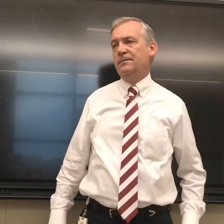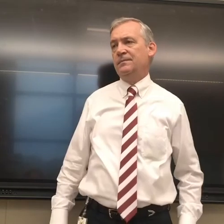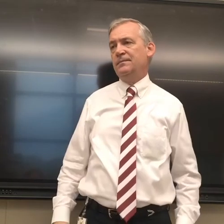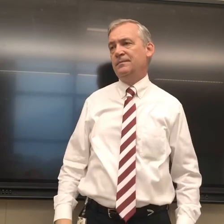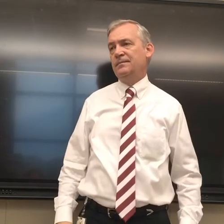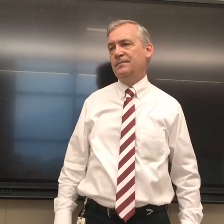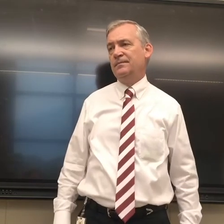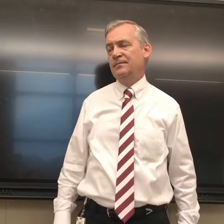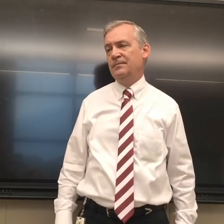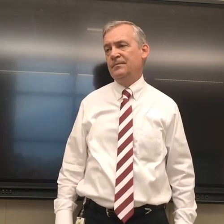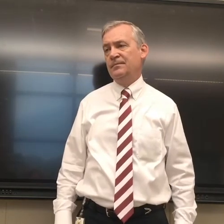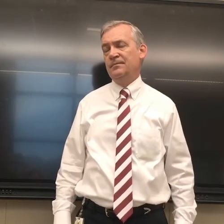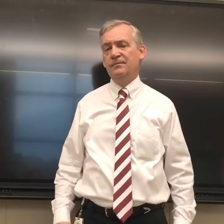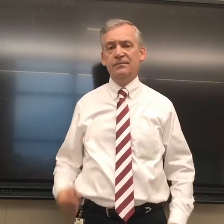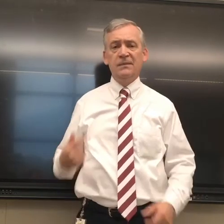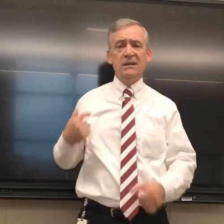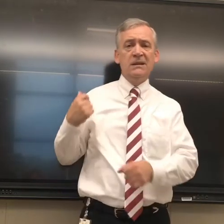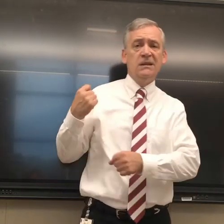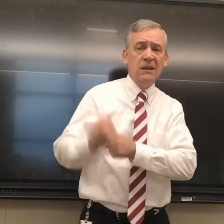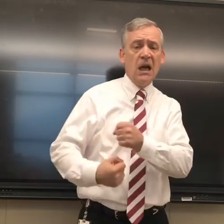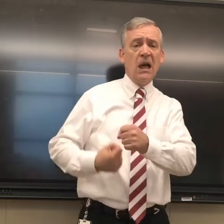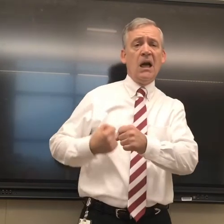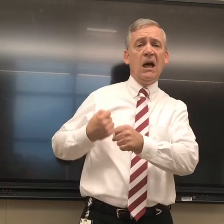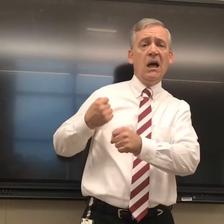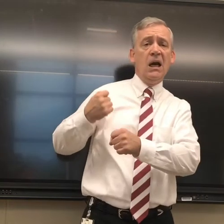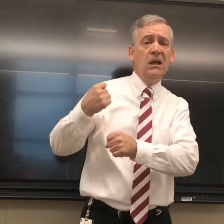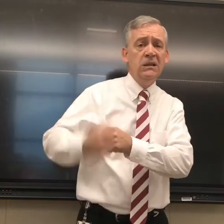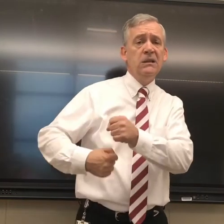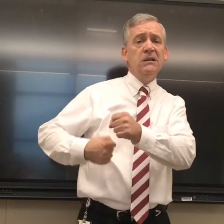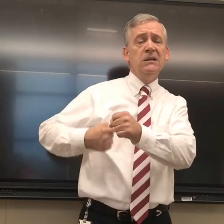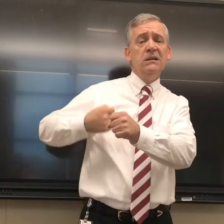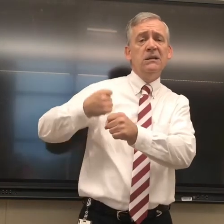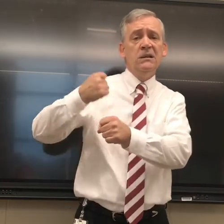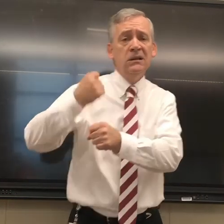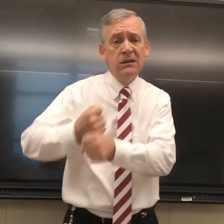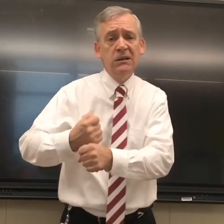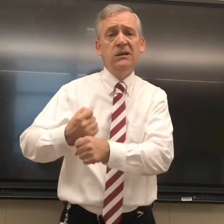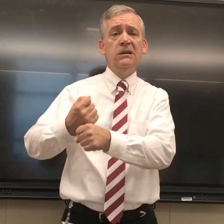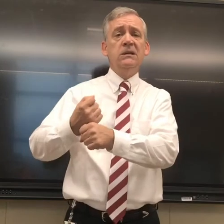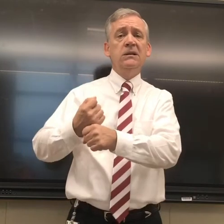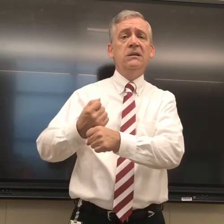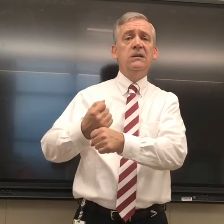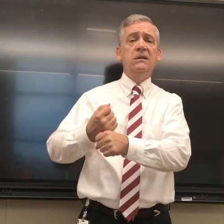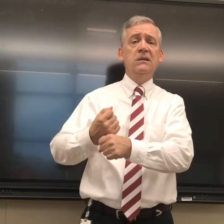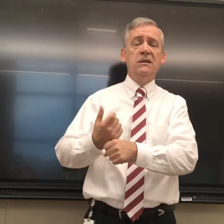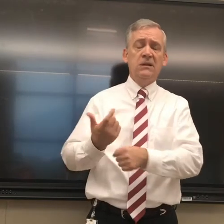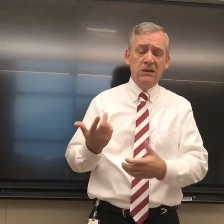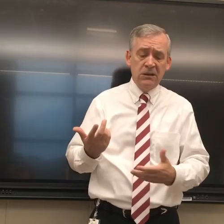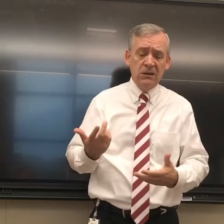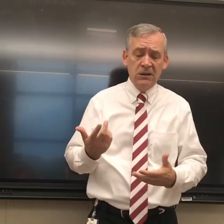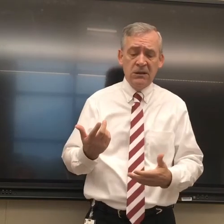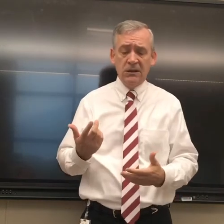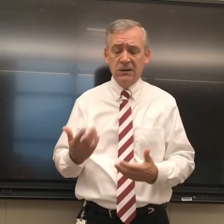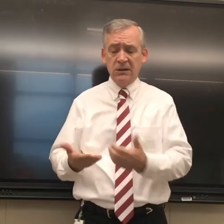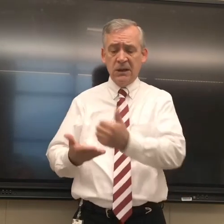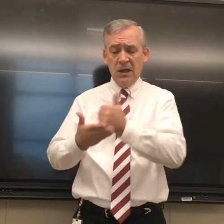The years have put words to the things that I knew in that moment, and as I look back upon